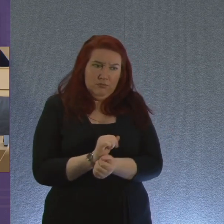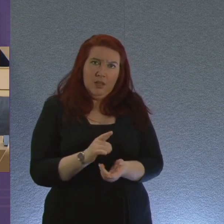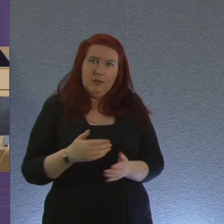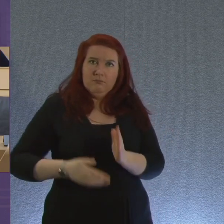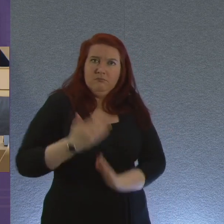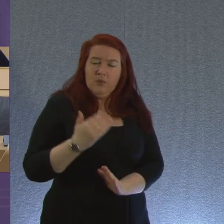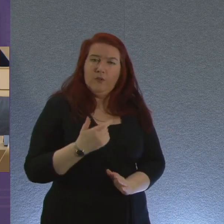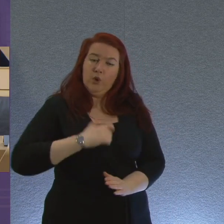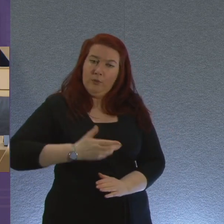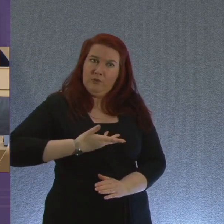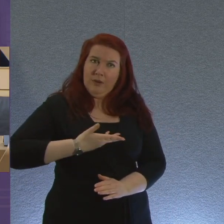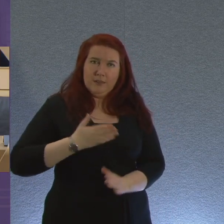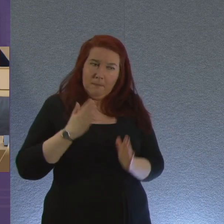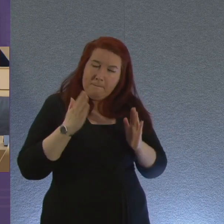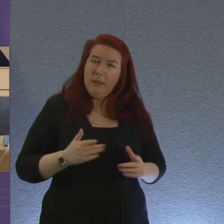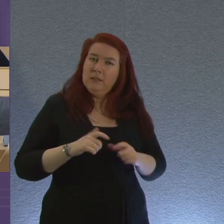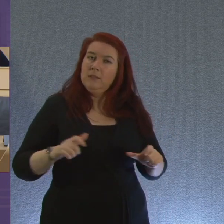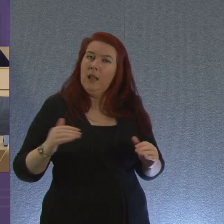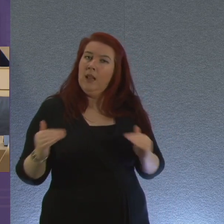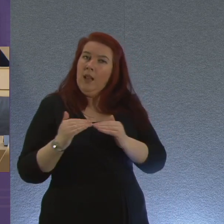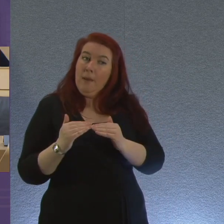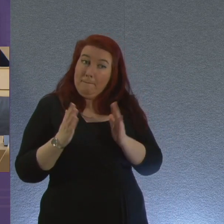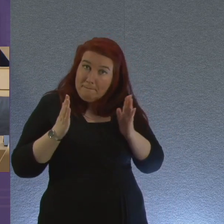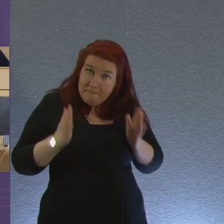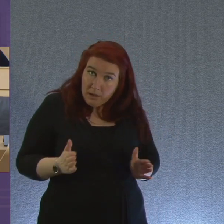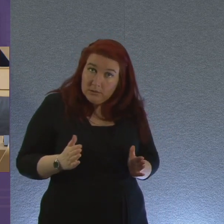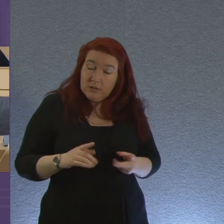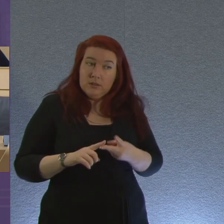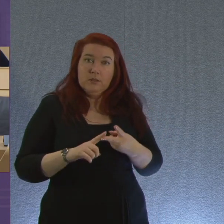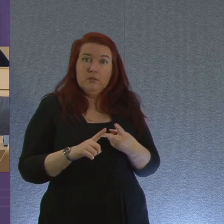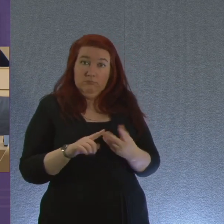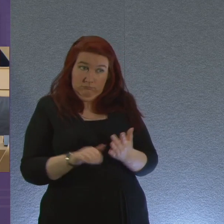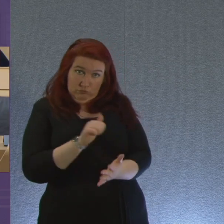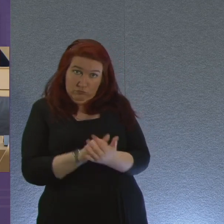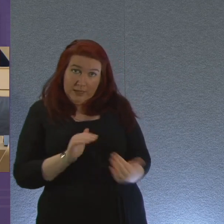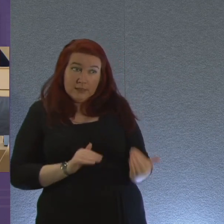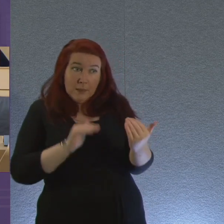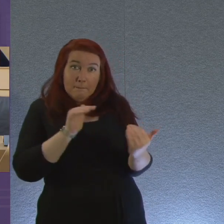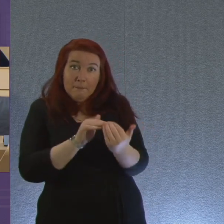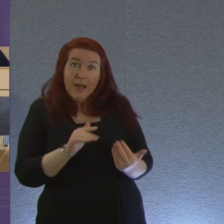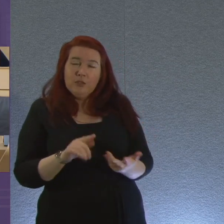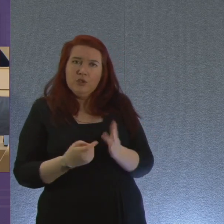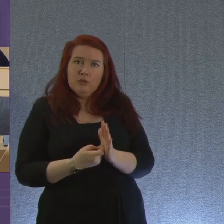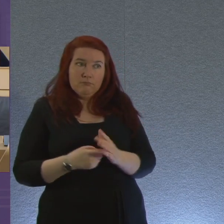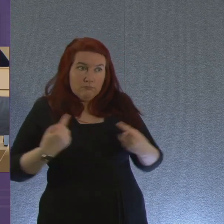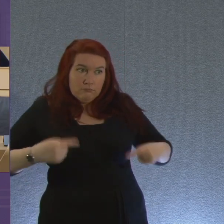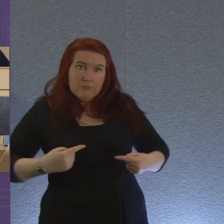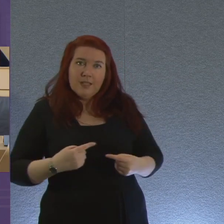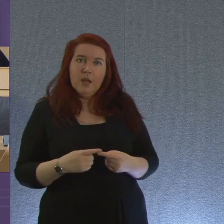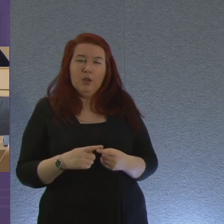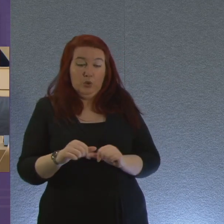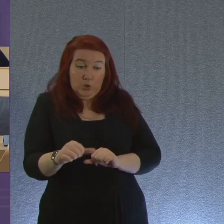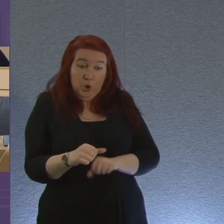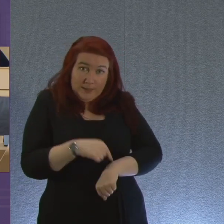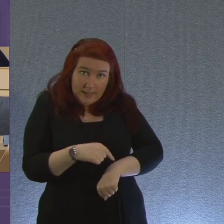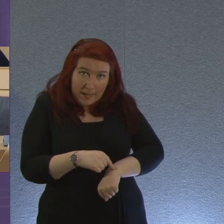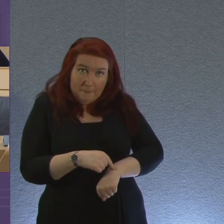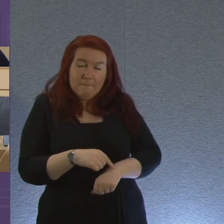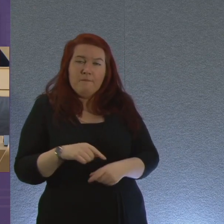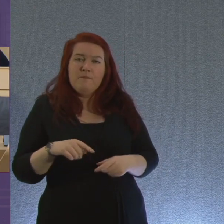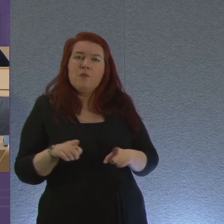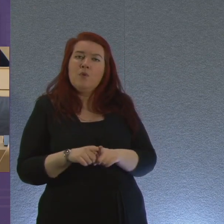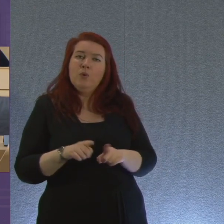meet the criteria of necessity, proportionality, legitimacy, be time limited and subject